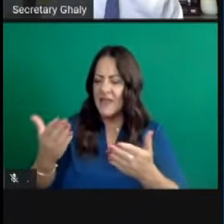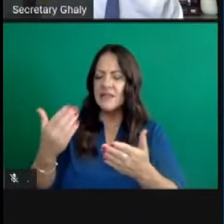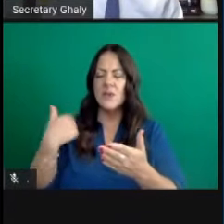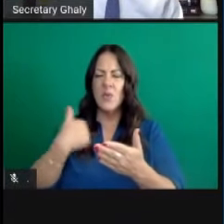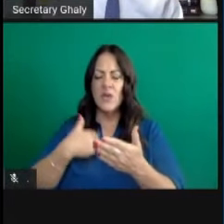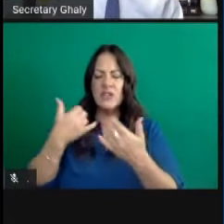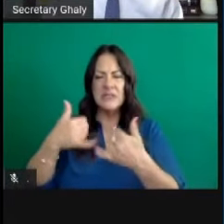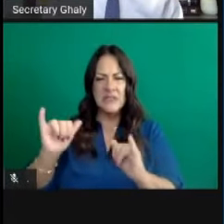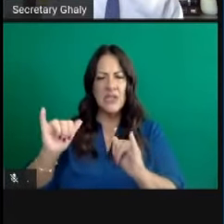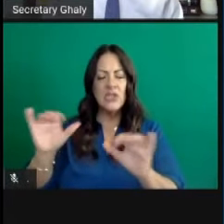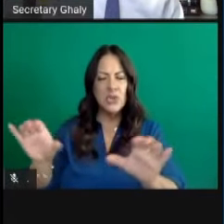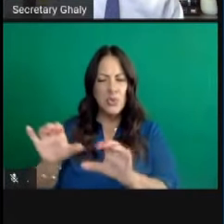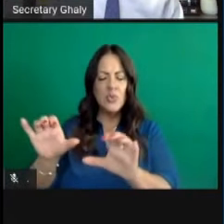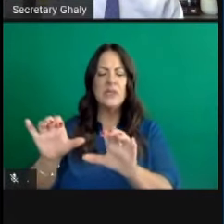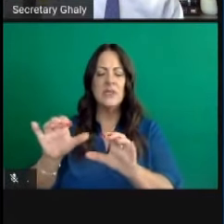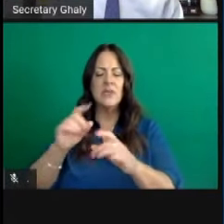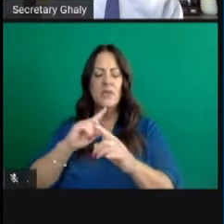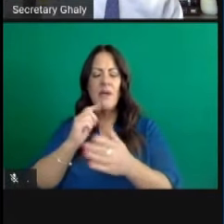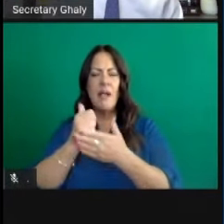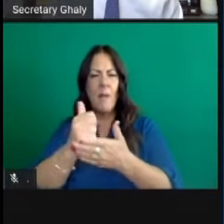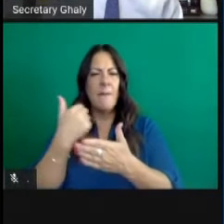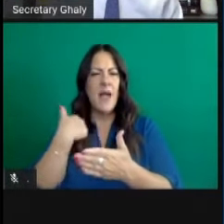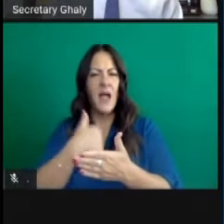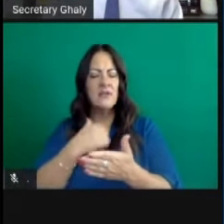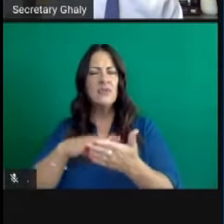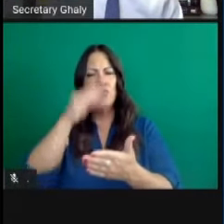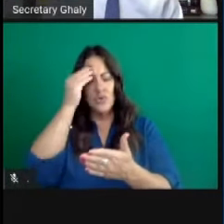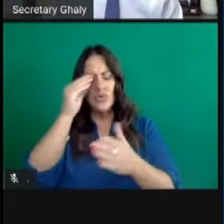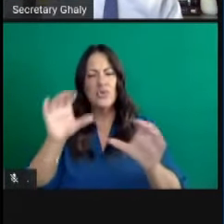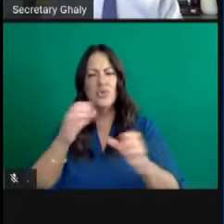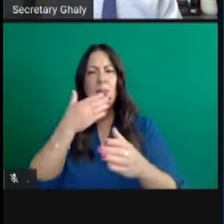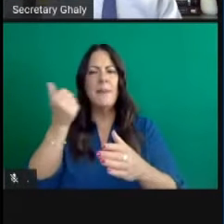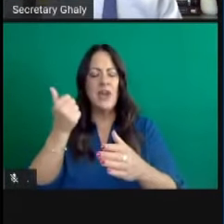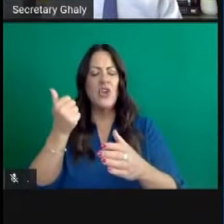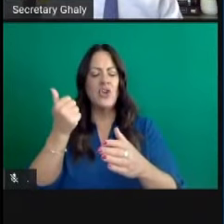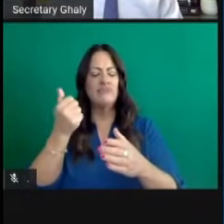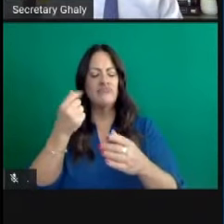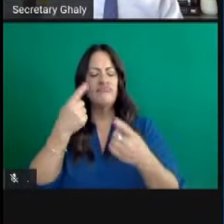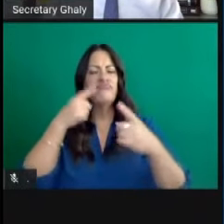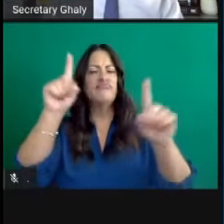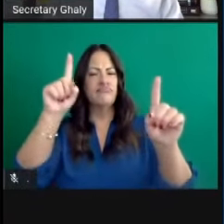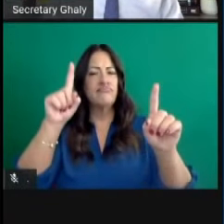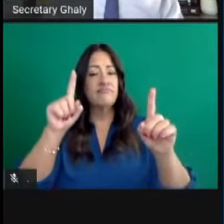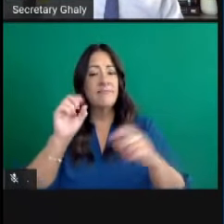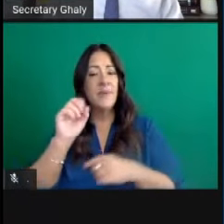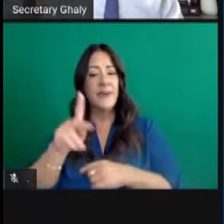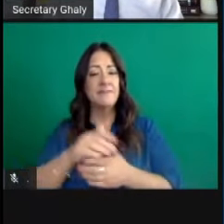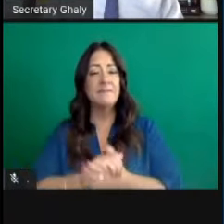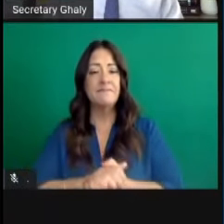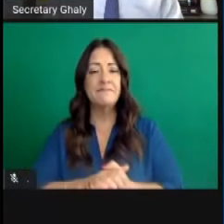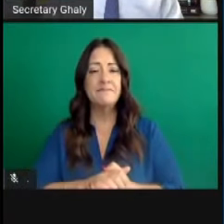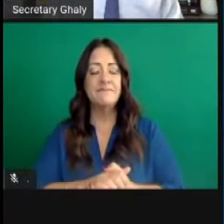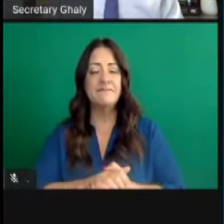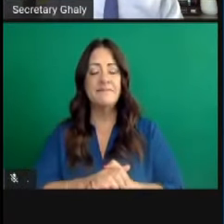us to remain vigilant, and it will help us have success in the weeks to come.